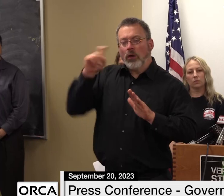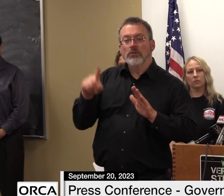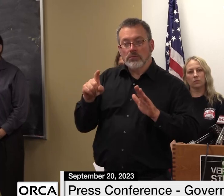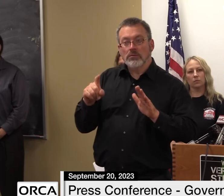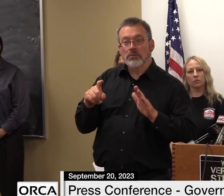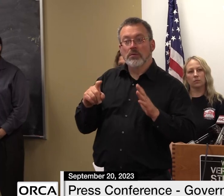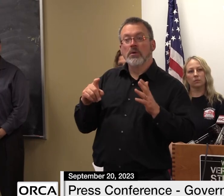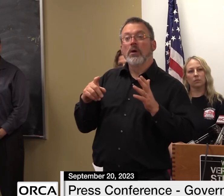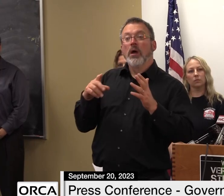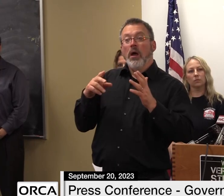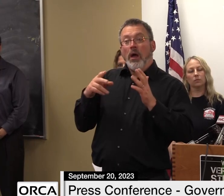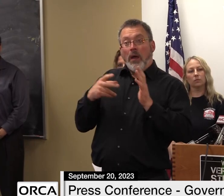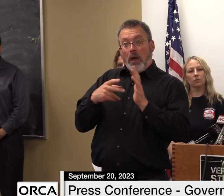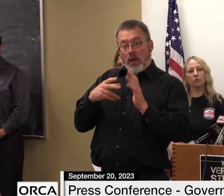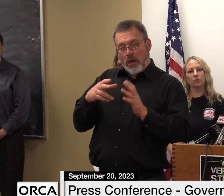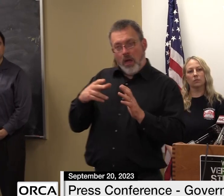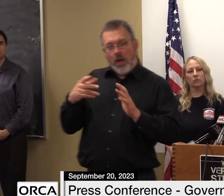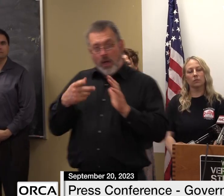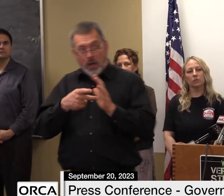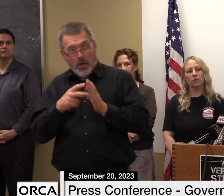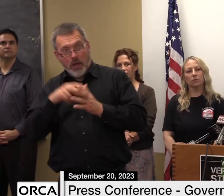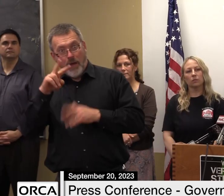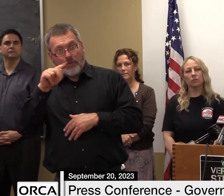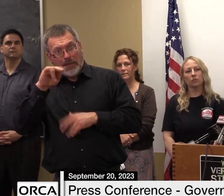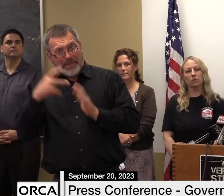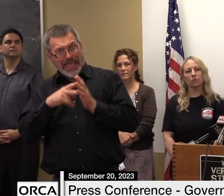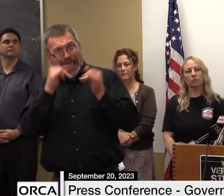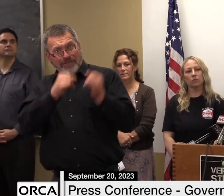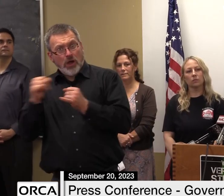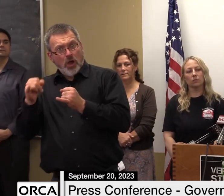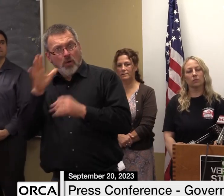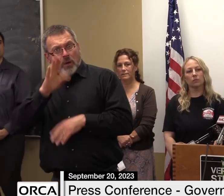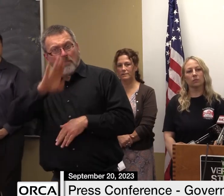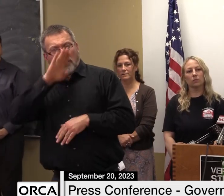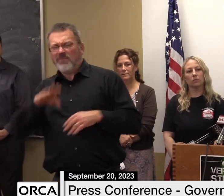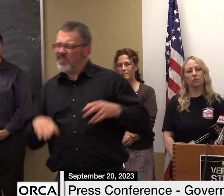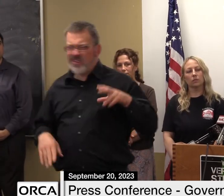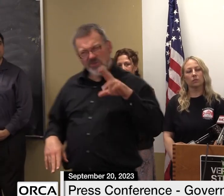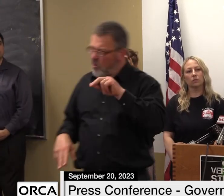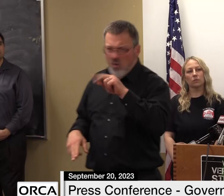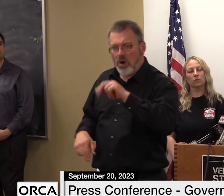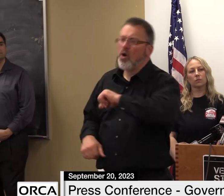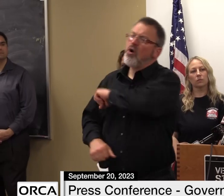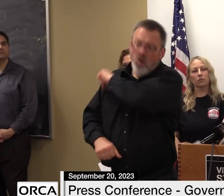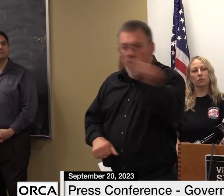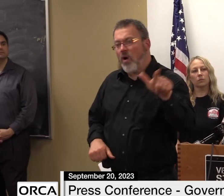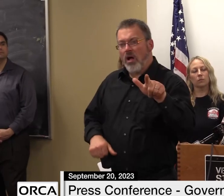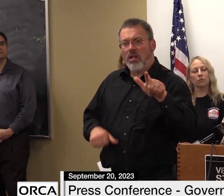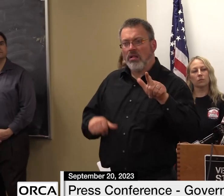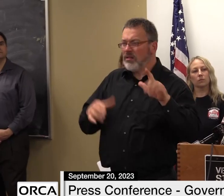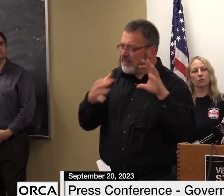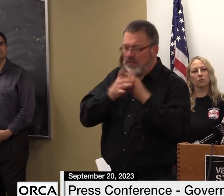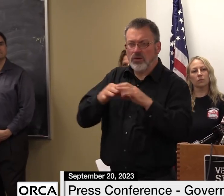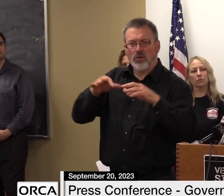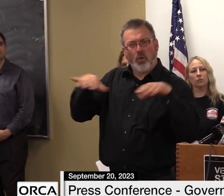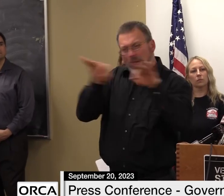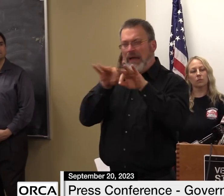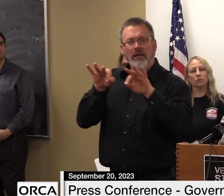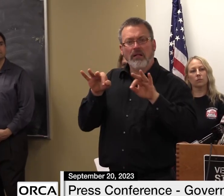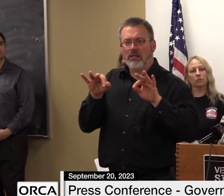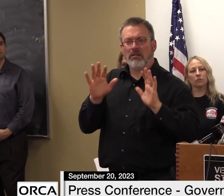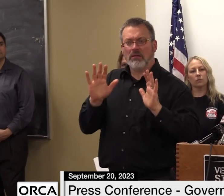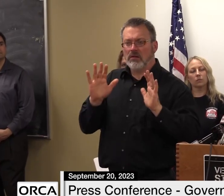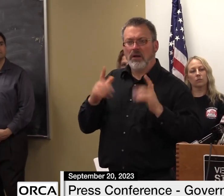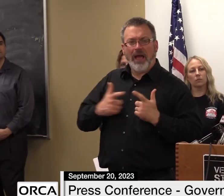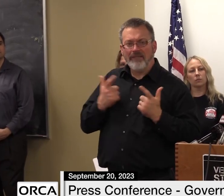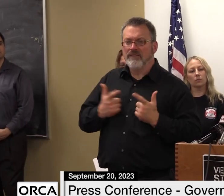Okay, so that would slow down someone's individual. Of the couple hundred that you've contacted, how many have said that they're interested in? We had a population around 57 to begin with, and